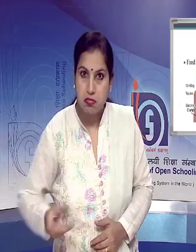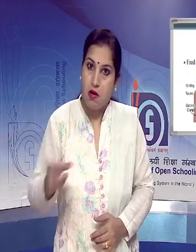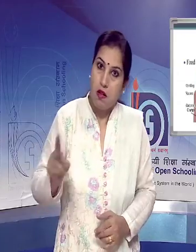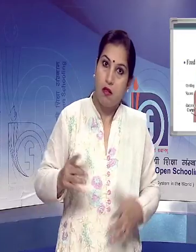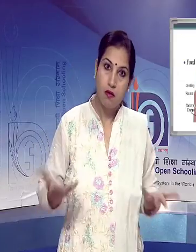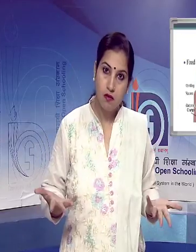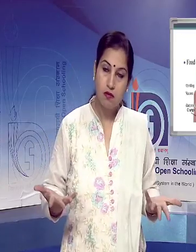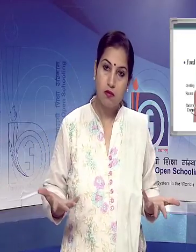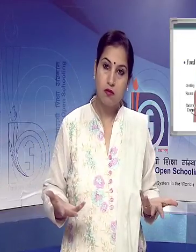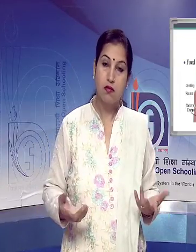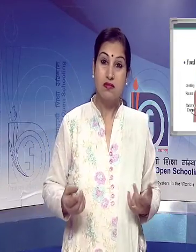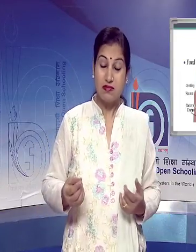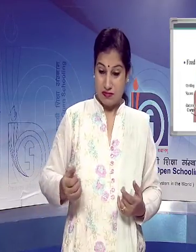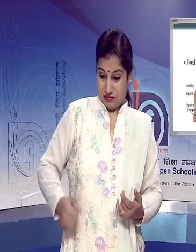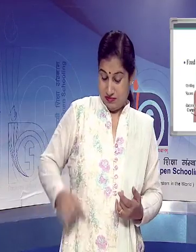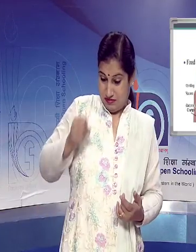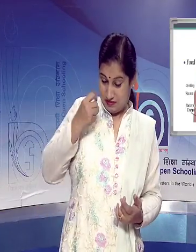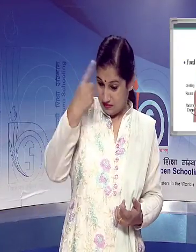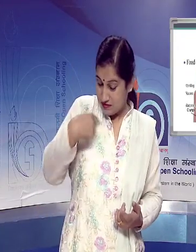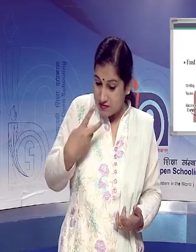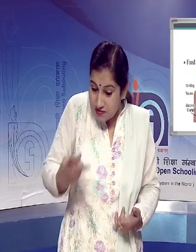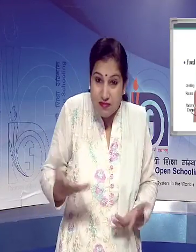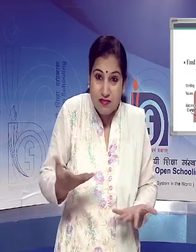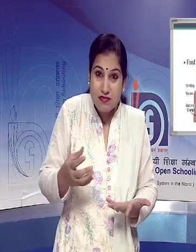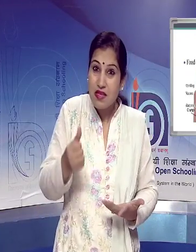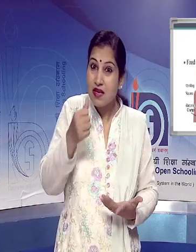The feces look like rice water.